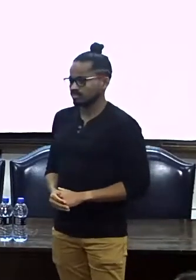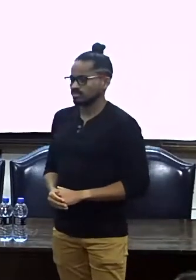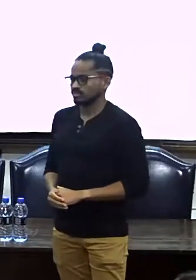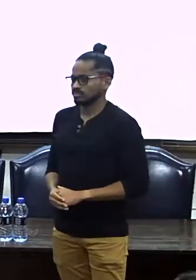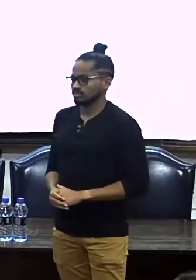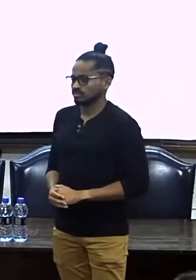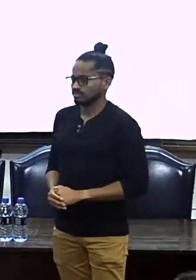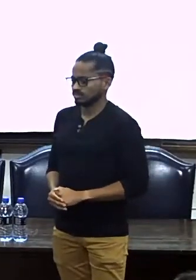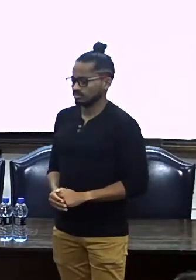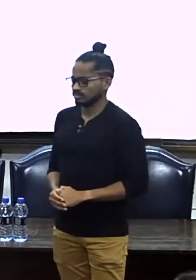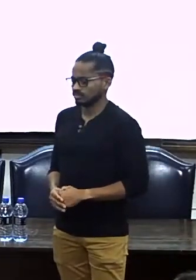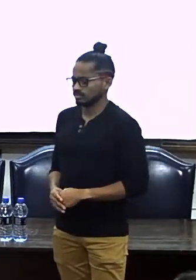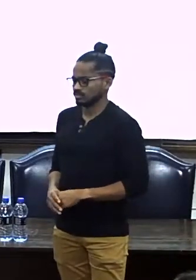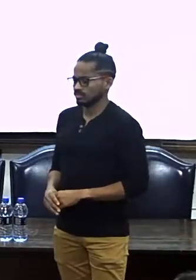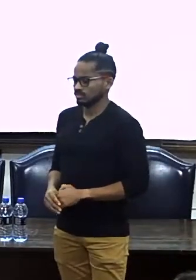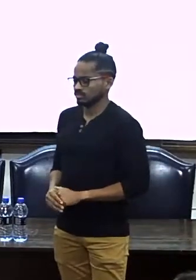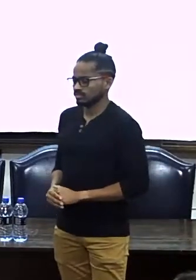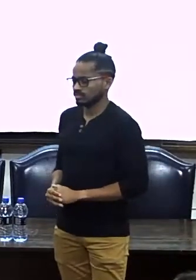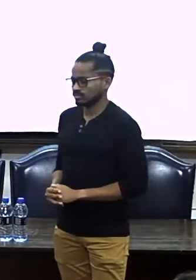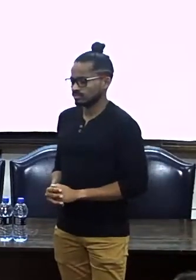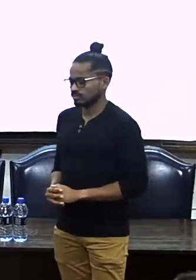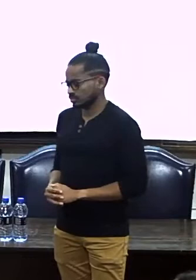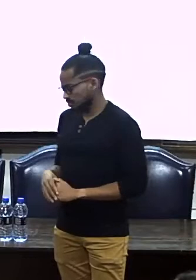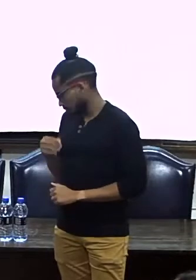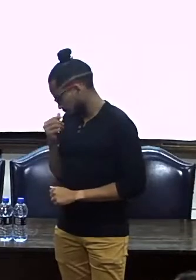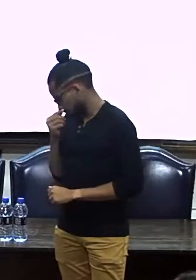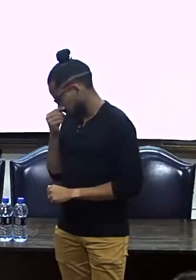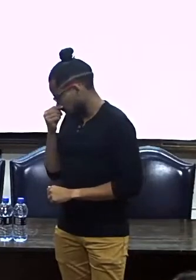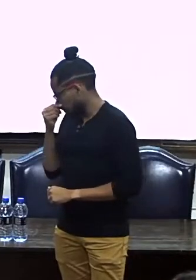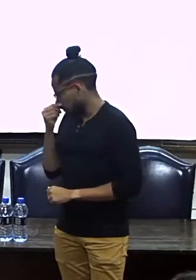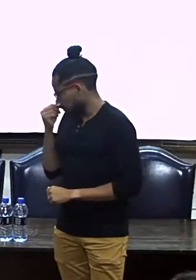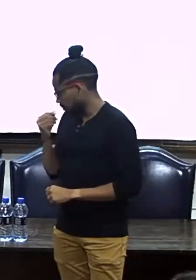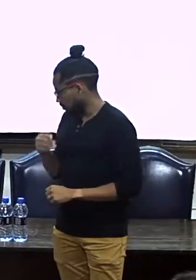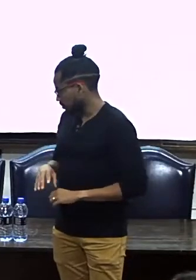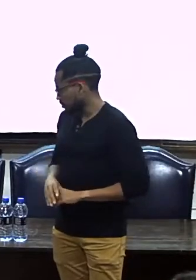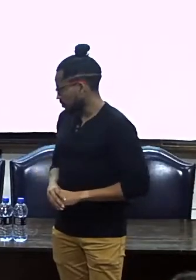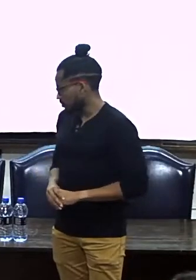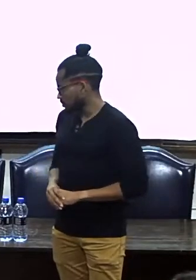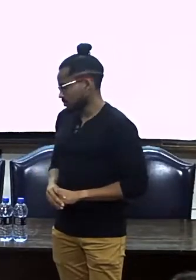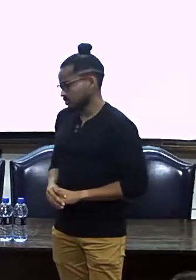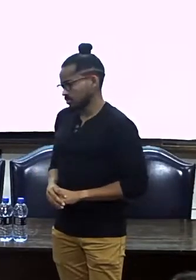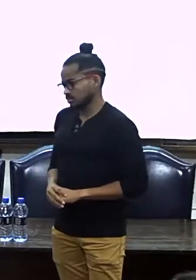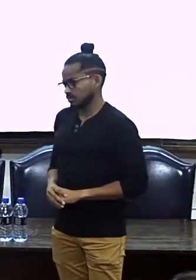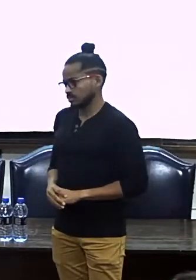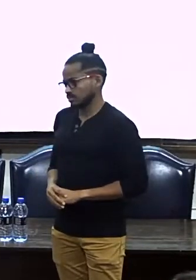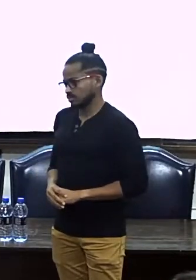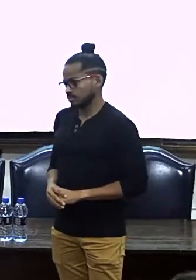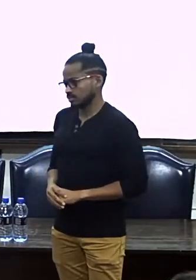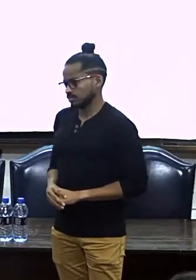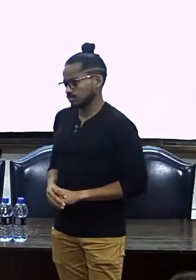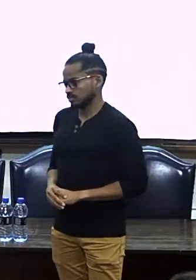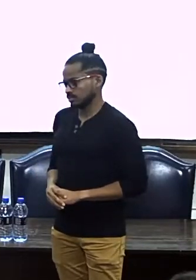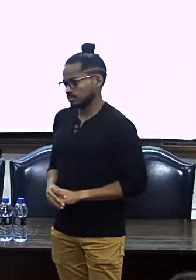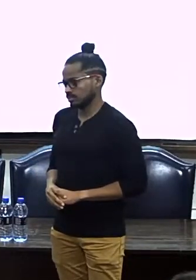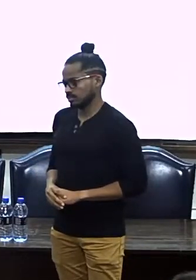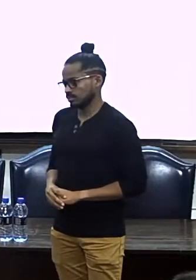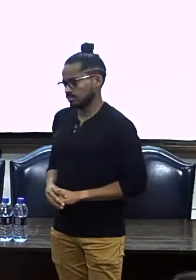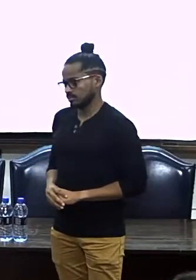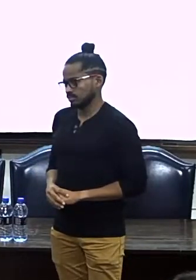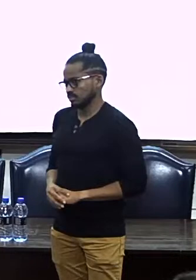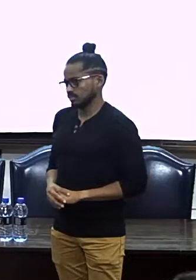mandíbula abaixa e a velocidade dos articuladores, a gente vai saber onde estão as